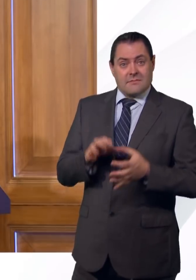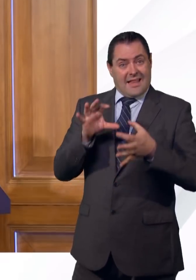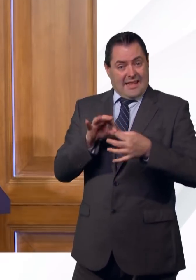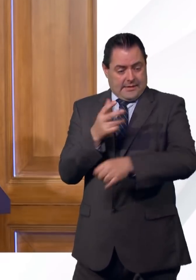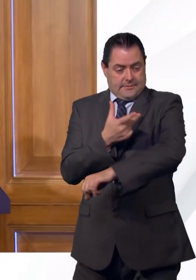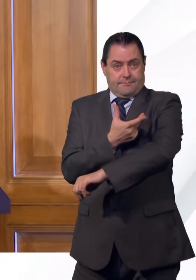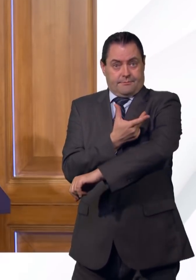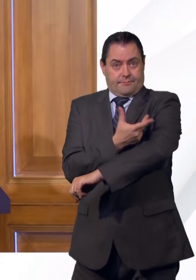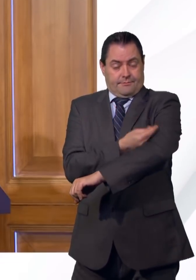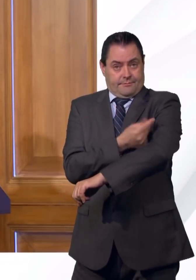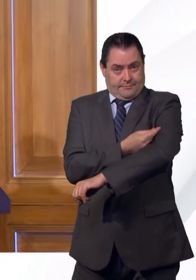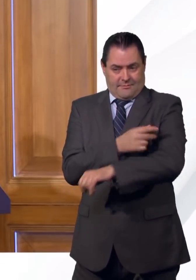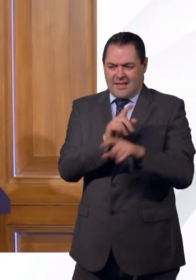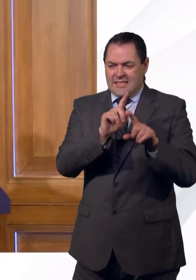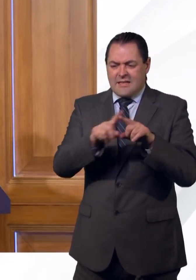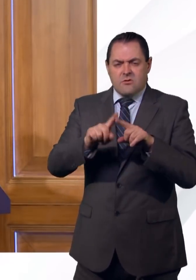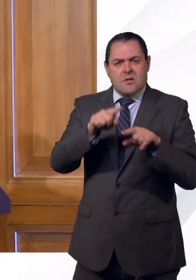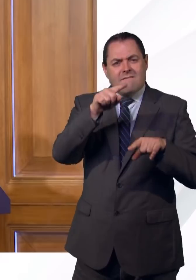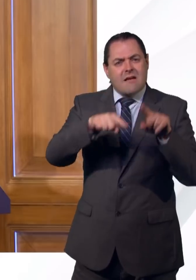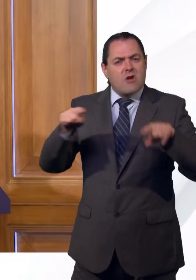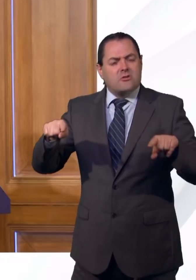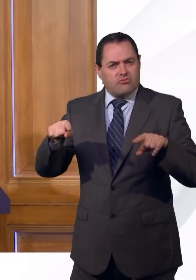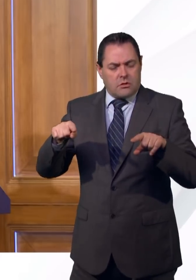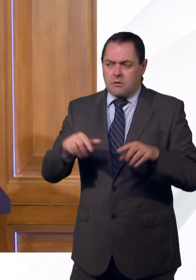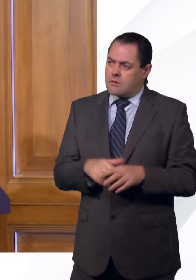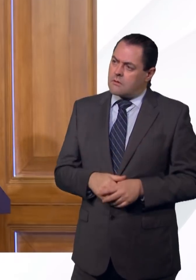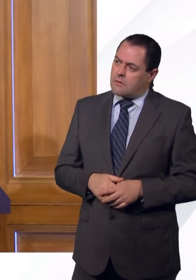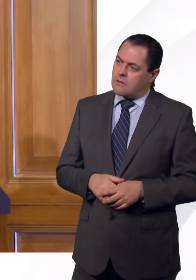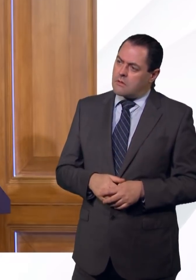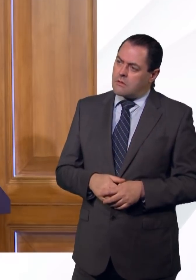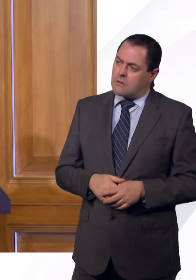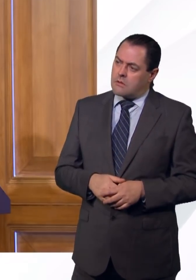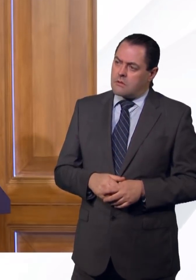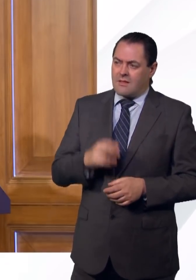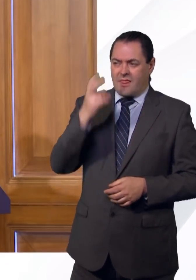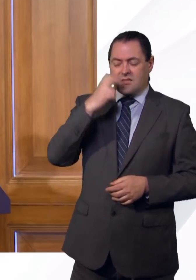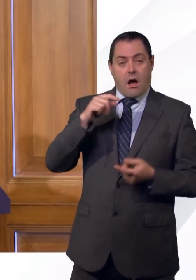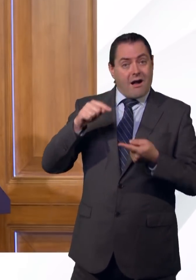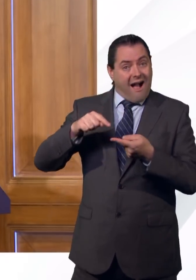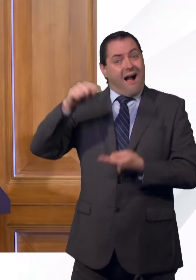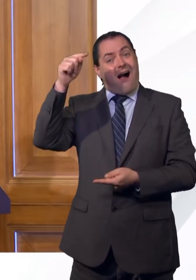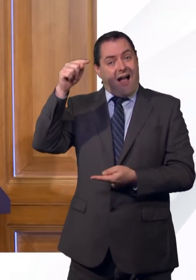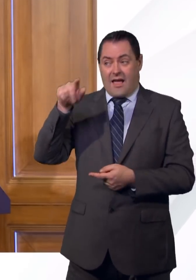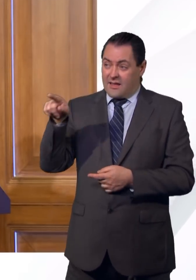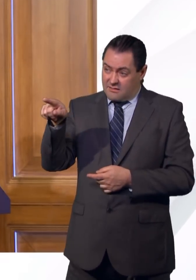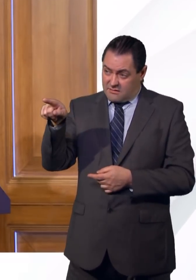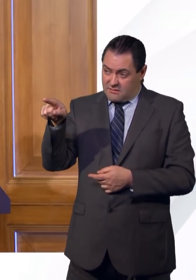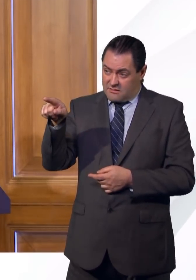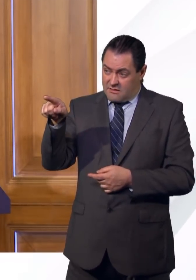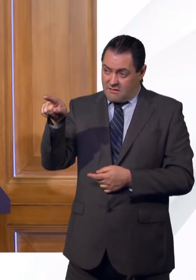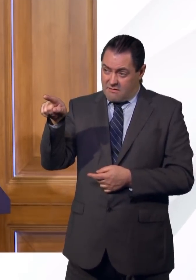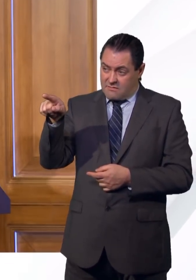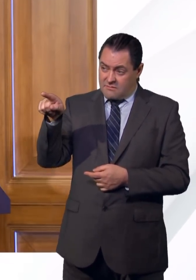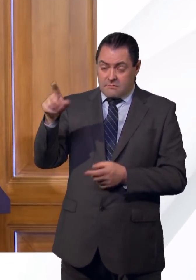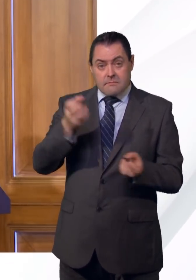date, vaccination can be. And what it compares is, in the dark lines, the hospitalisation rate